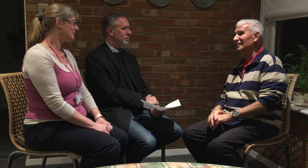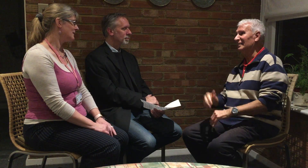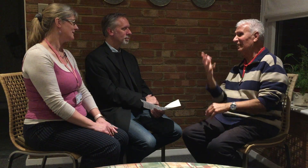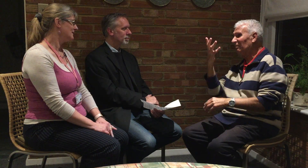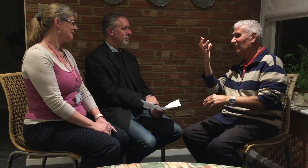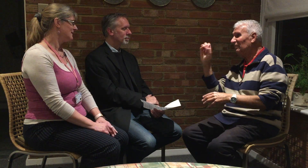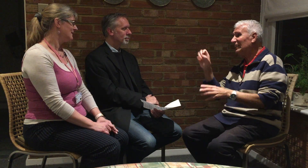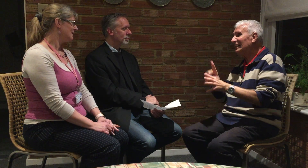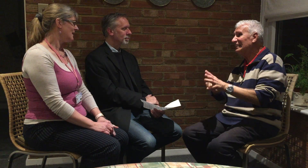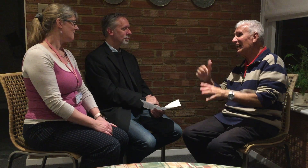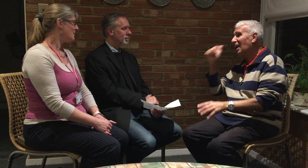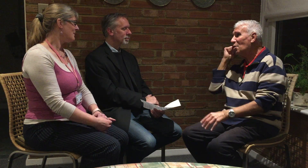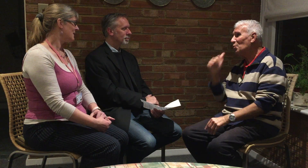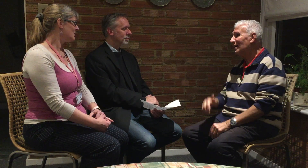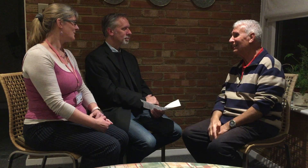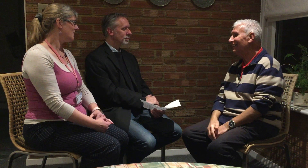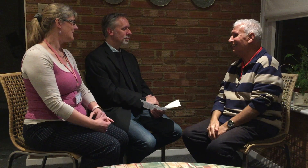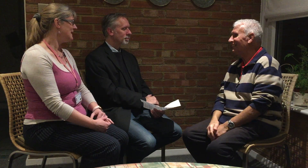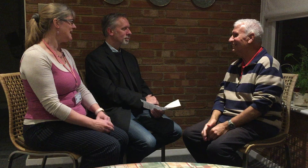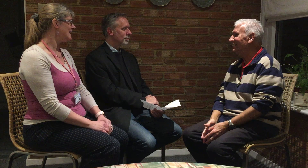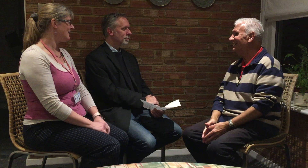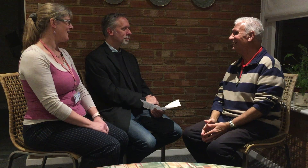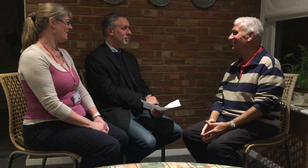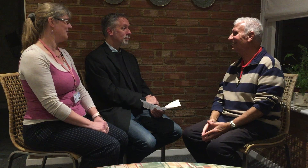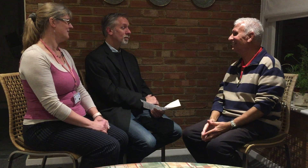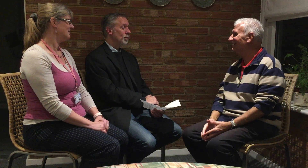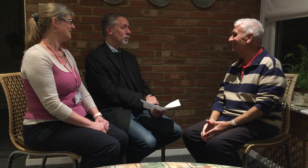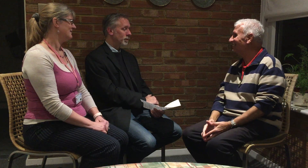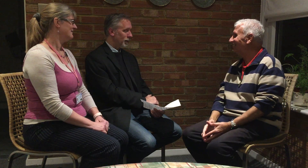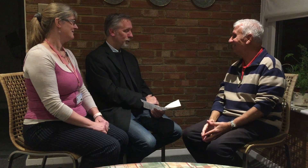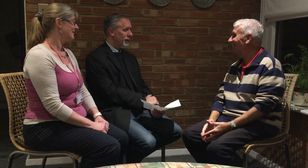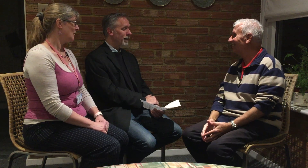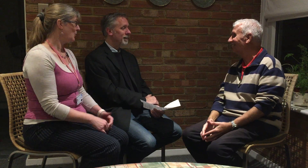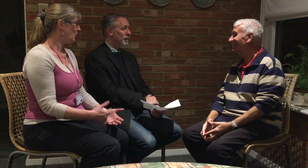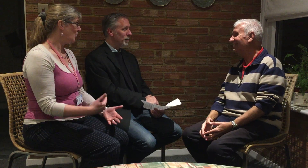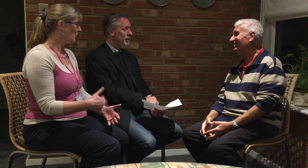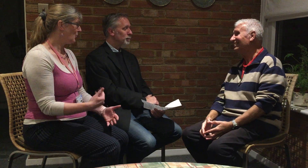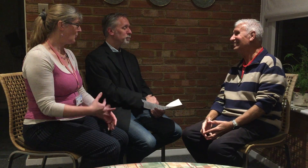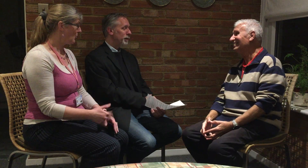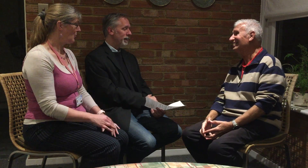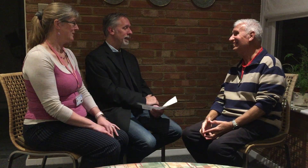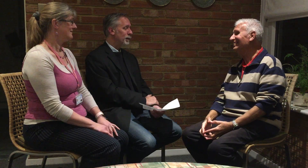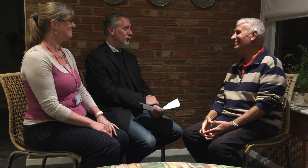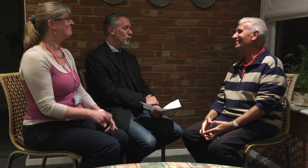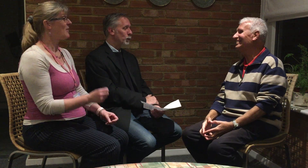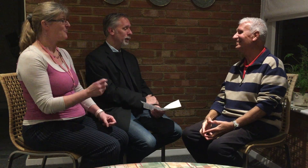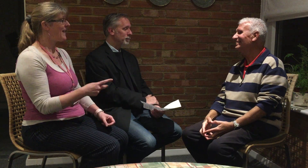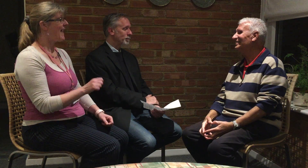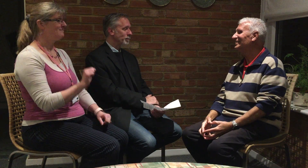£1,500. And remember, this was 50 years ago. Okay. But then he could afford it.